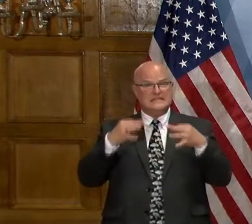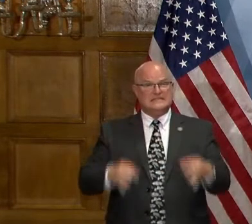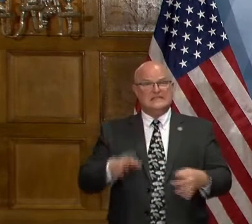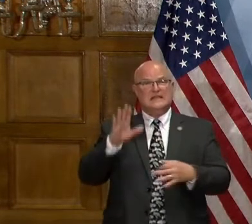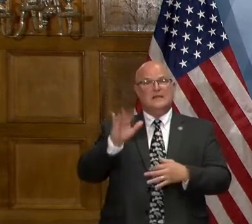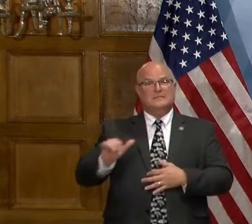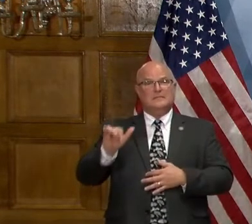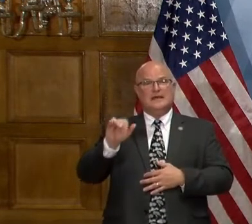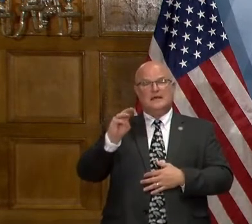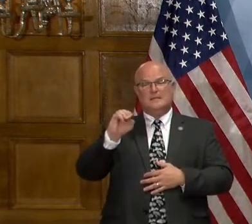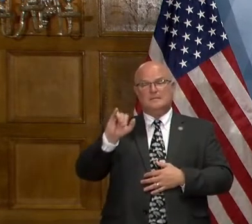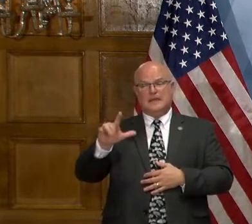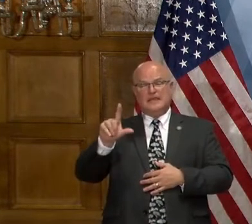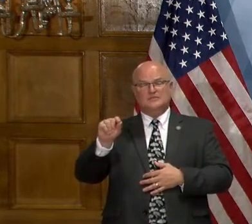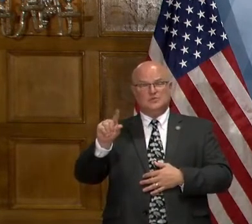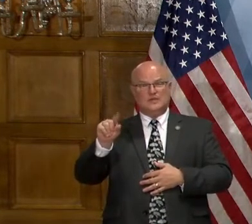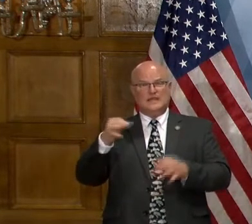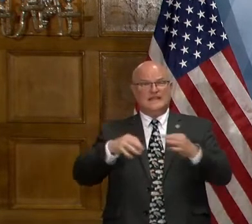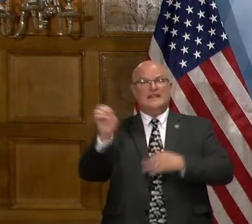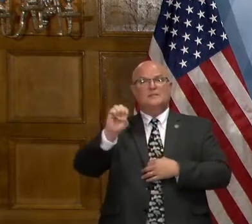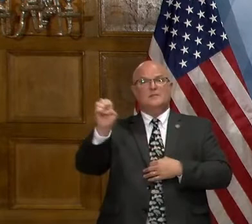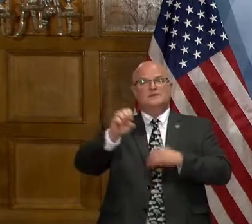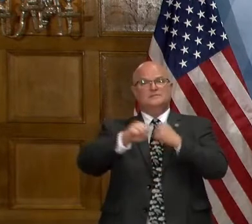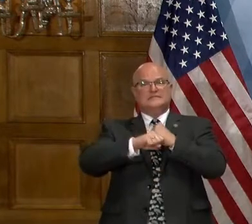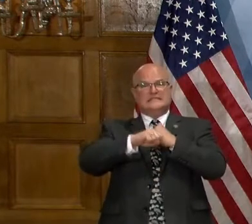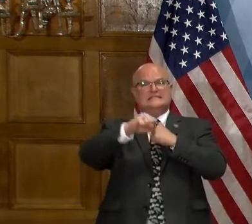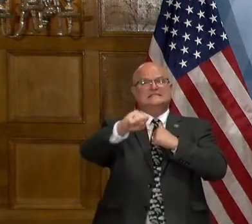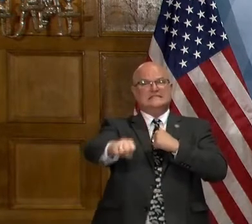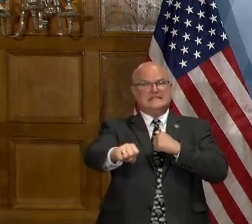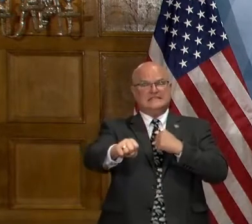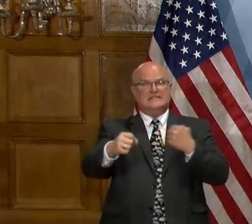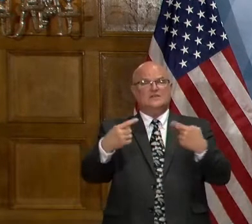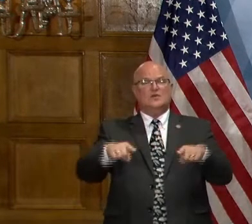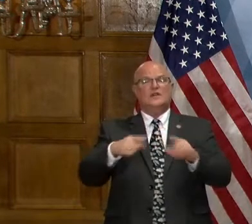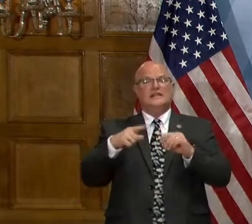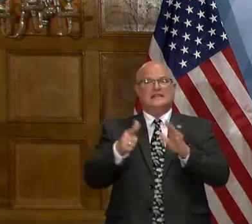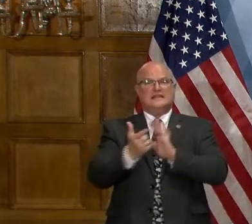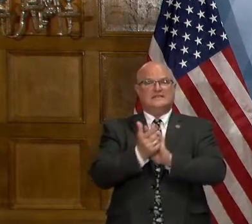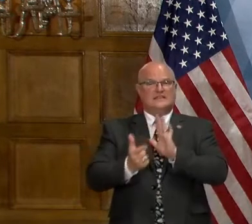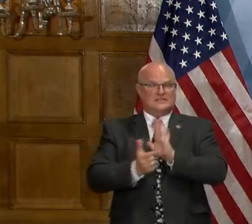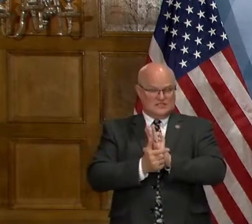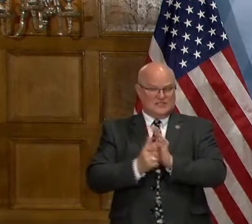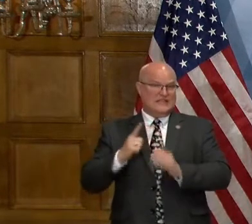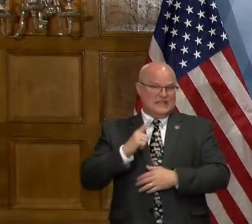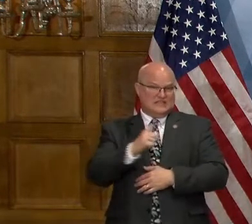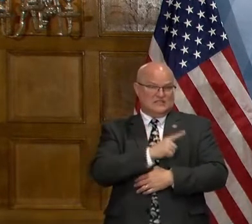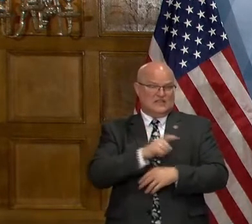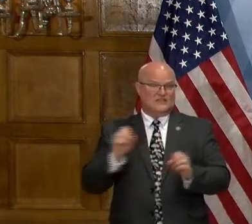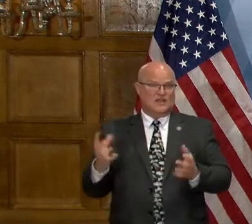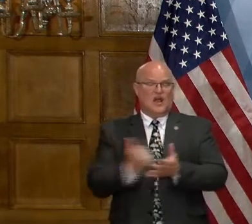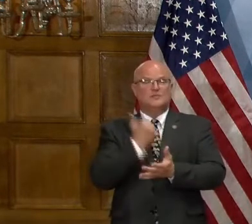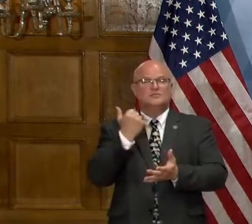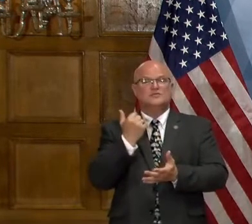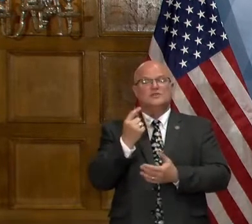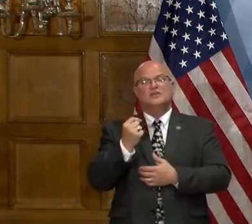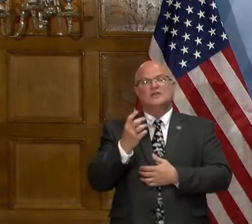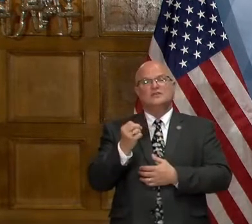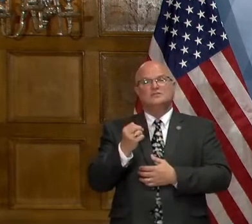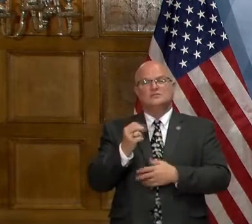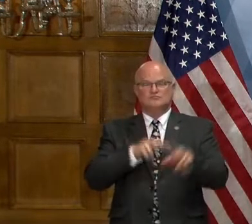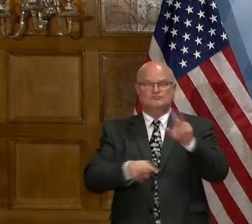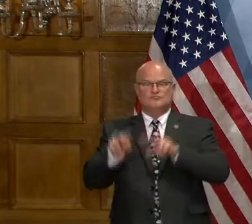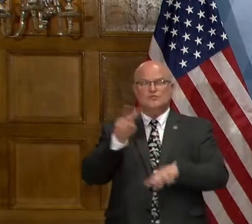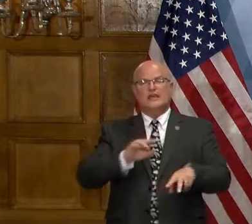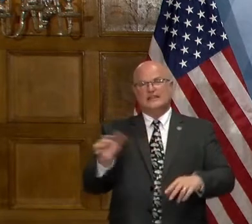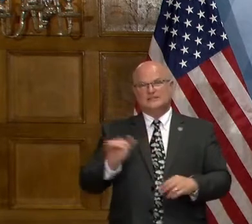the 20th if the emergency was going to be extended in order to give the legislature an opportunity to take a look